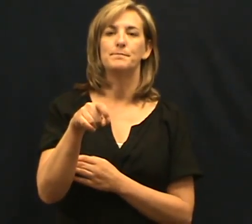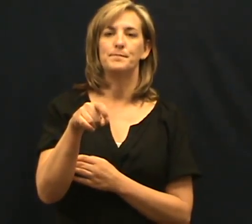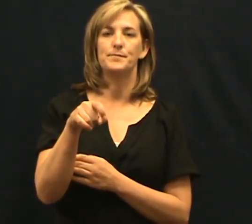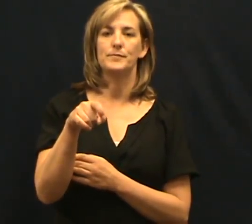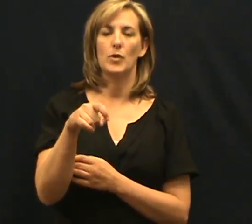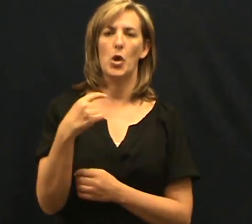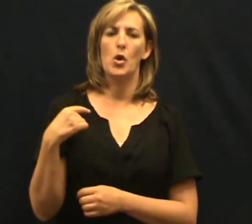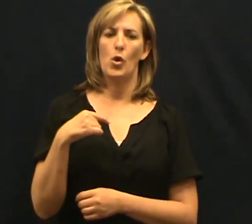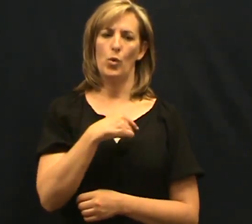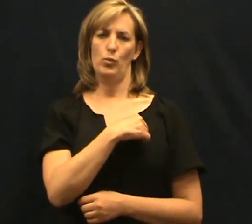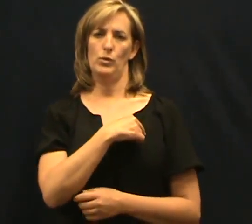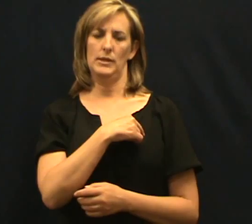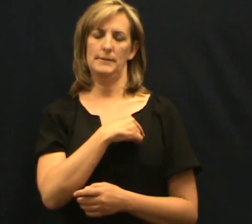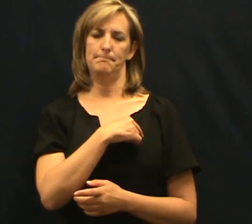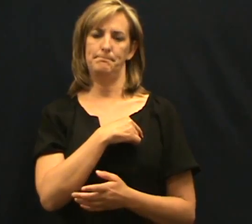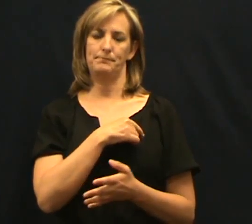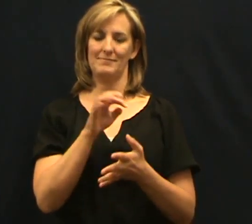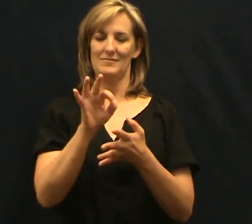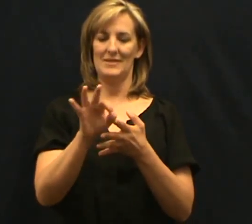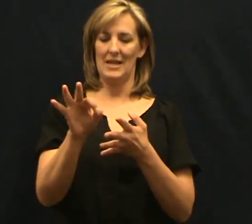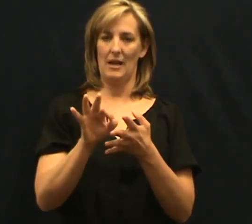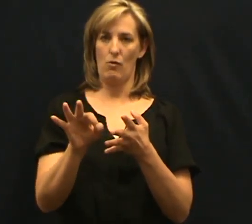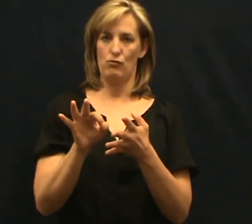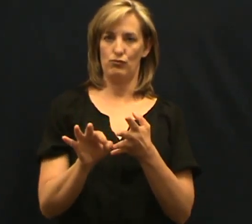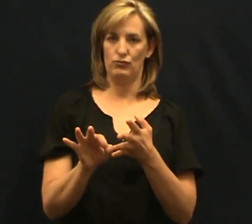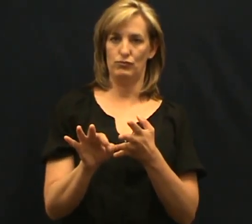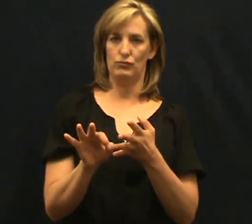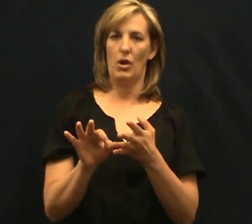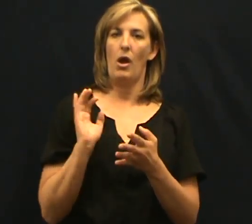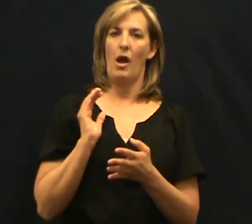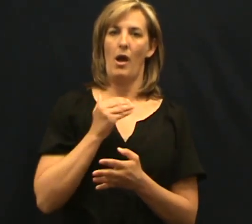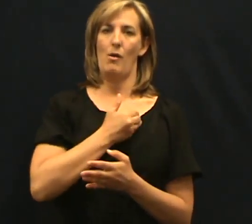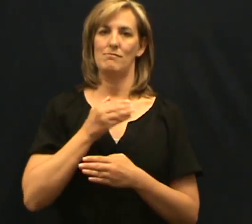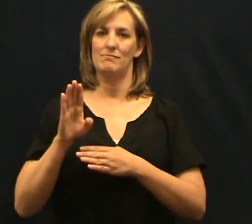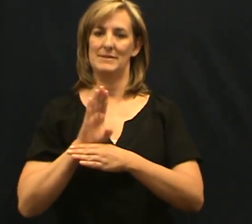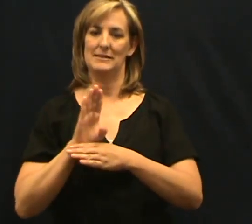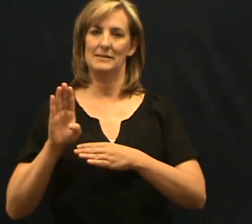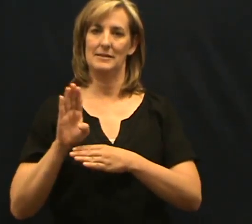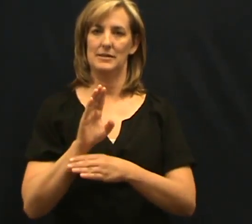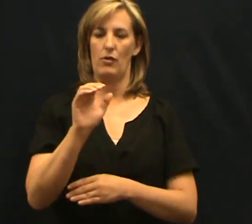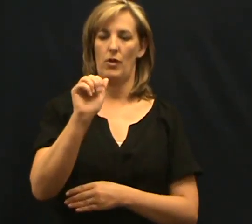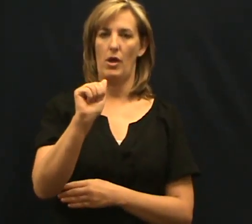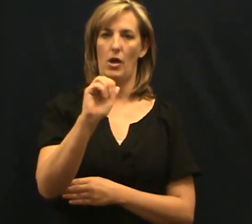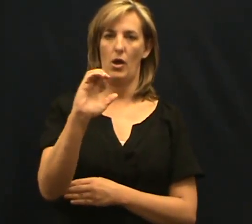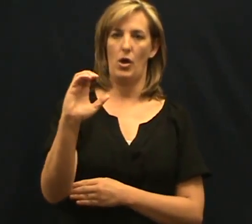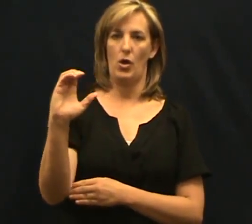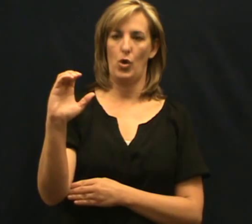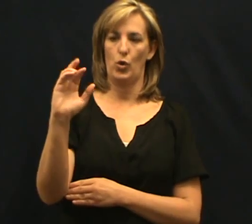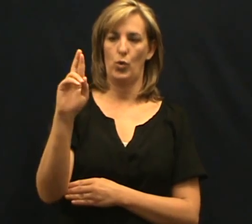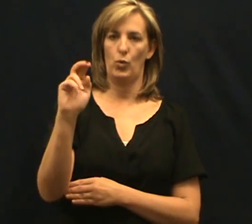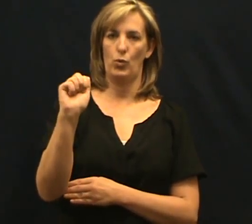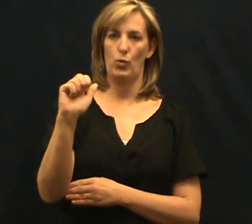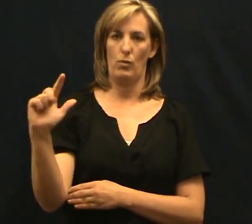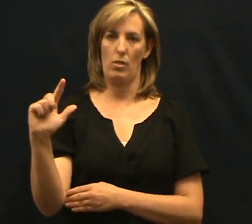account for our business on the accrual method. Remember, we say that our accounting